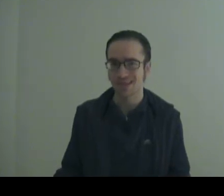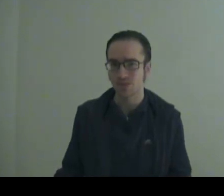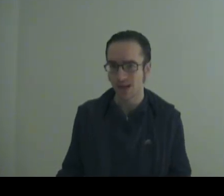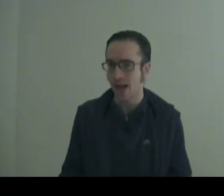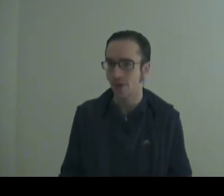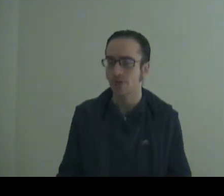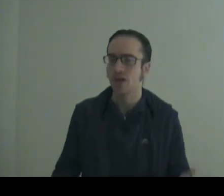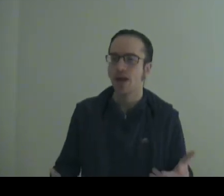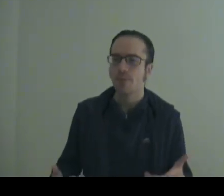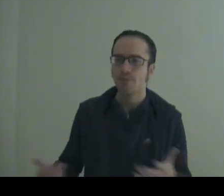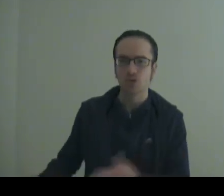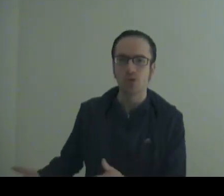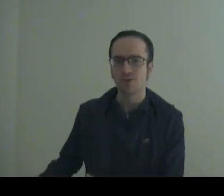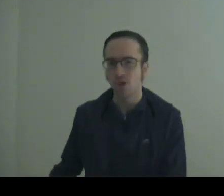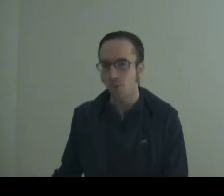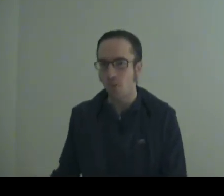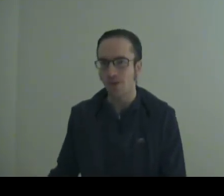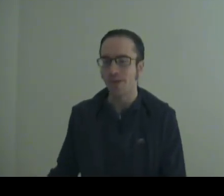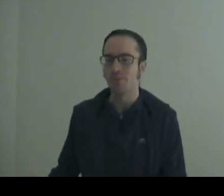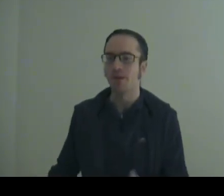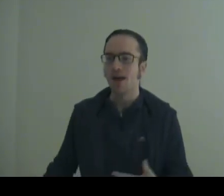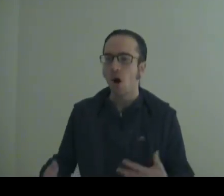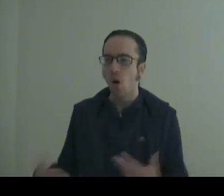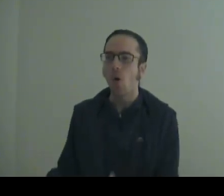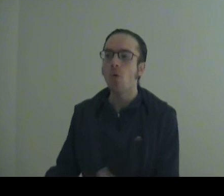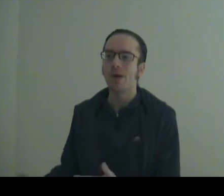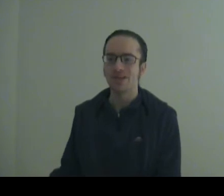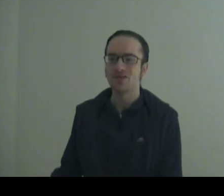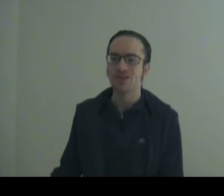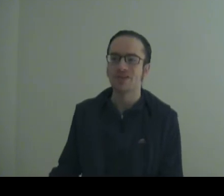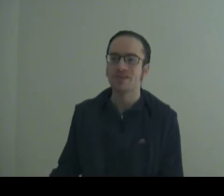into account, but you also don't want them always just